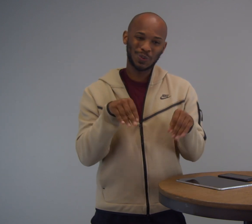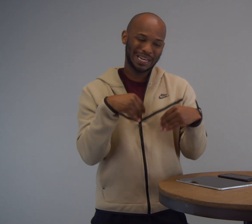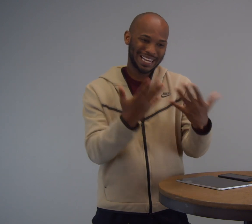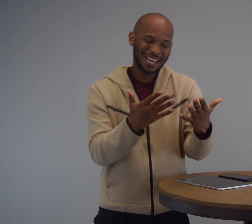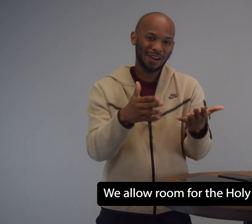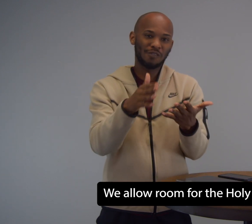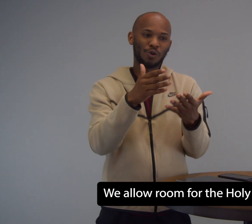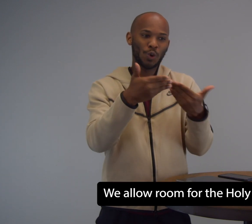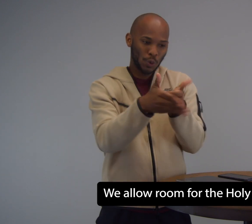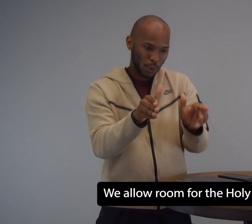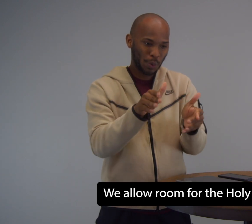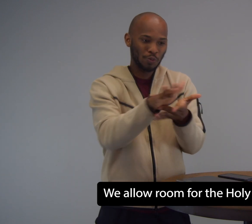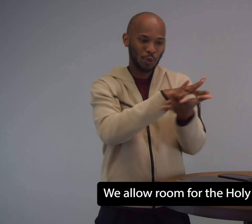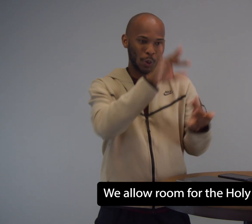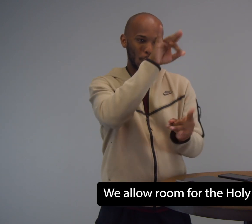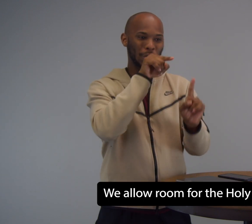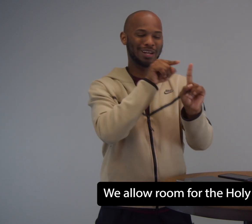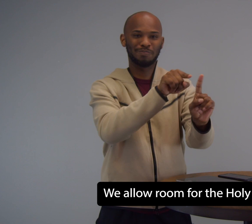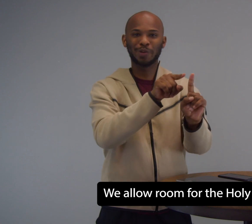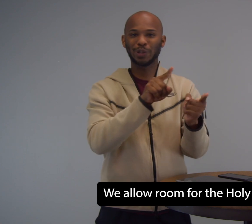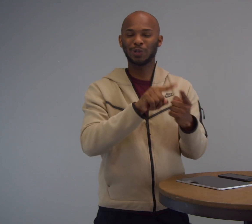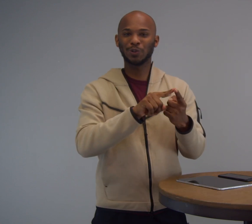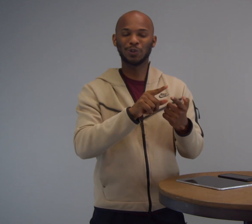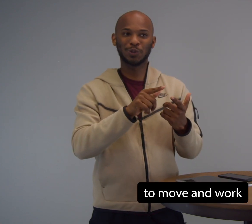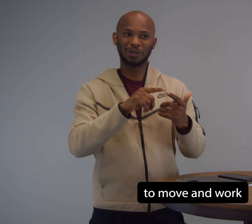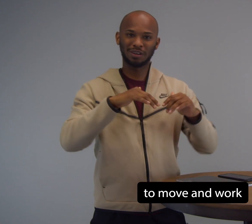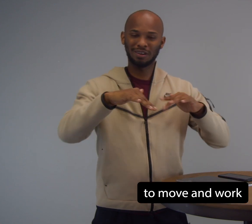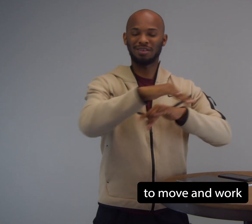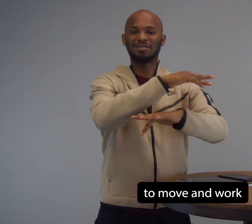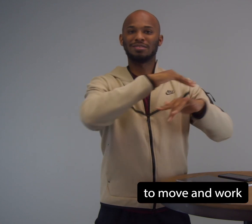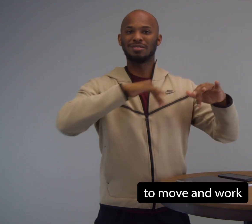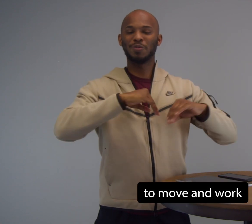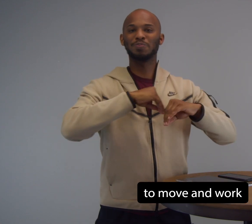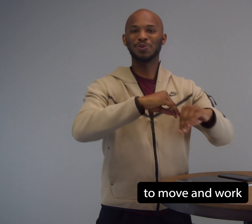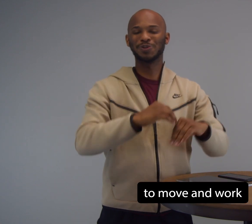We allow room for the Holy Spirit to move and work.